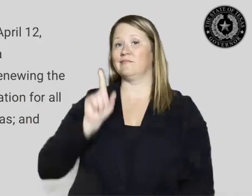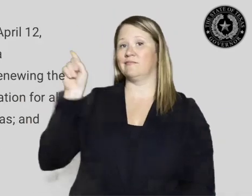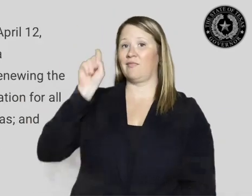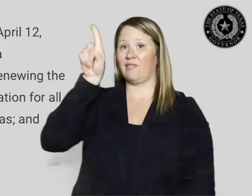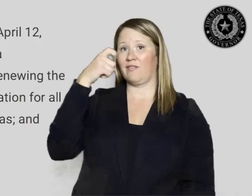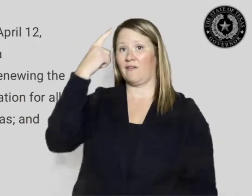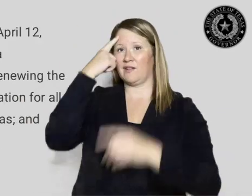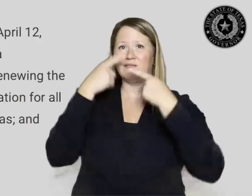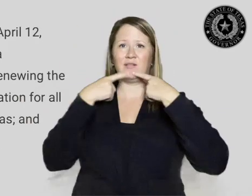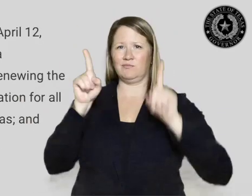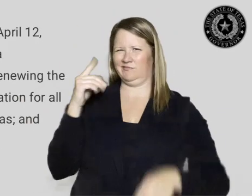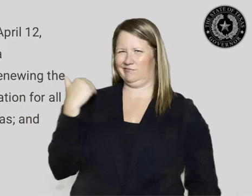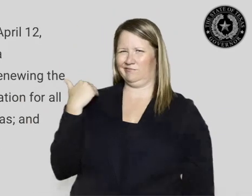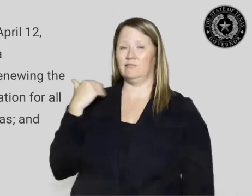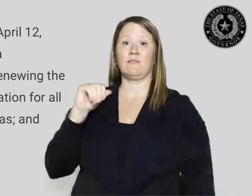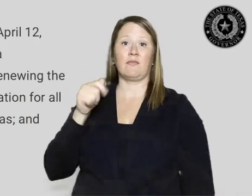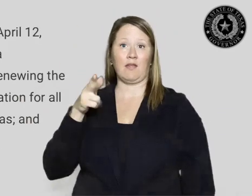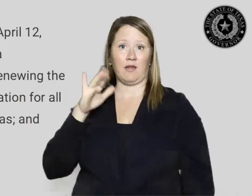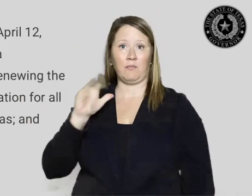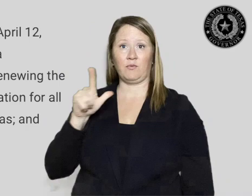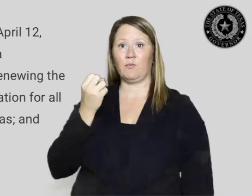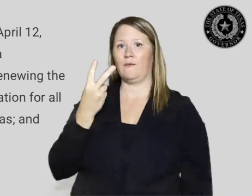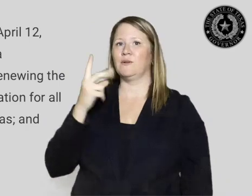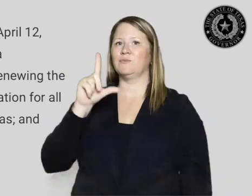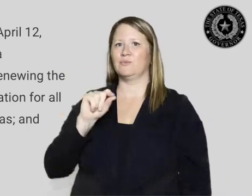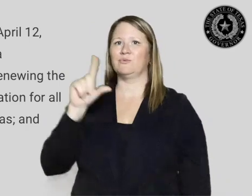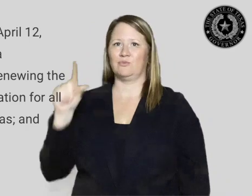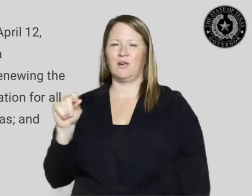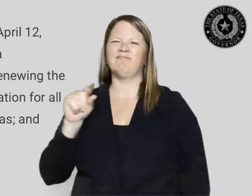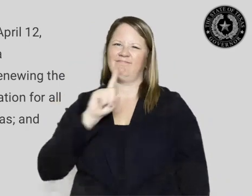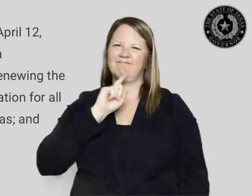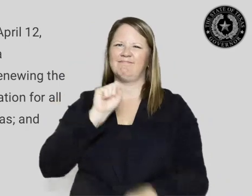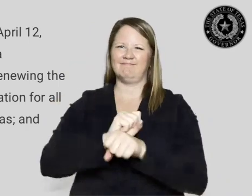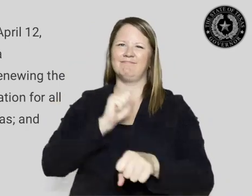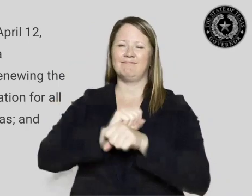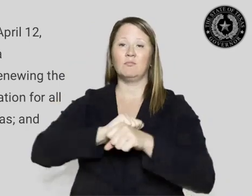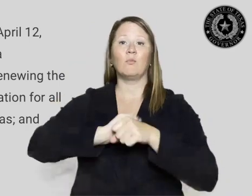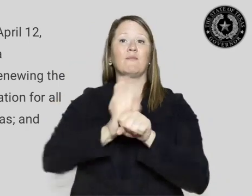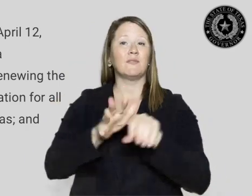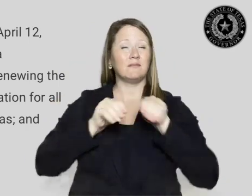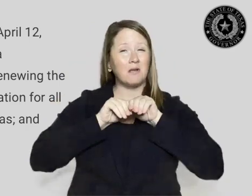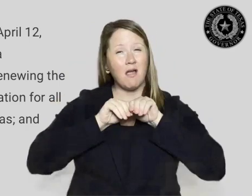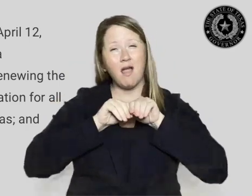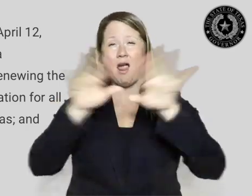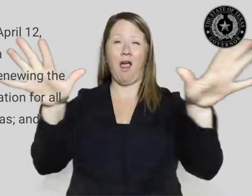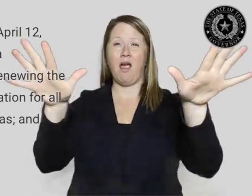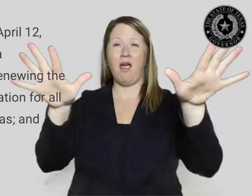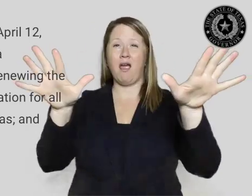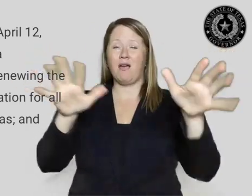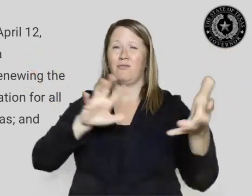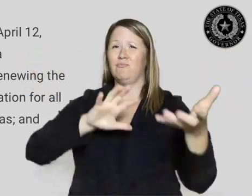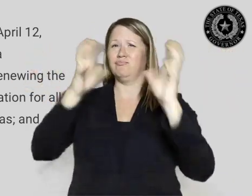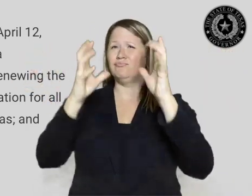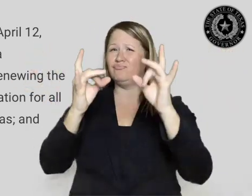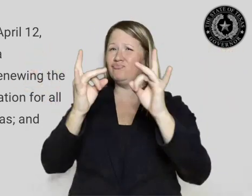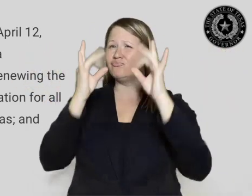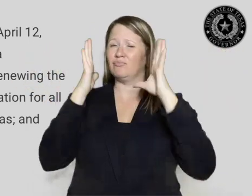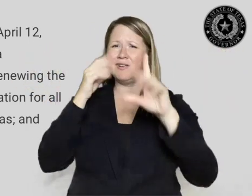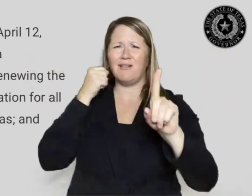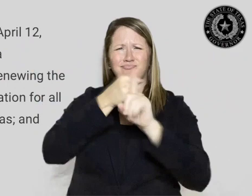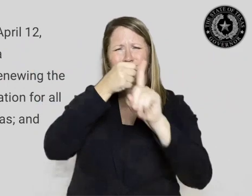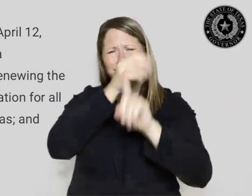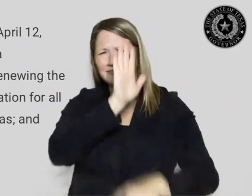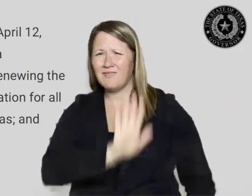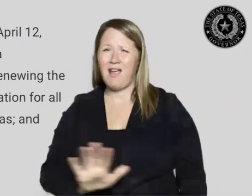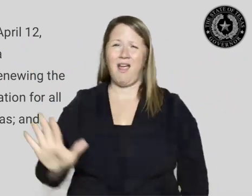whereas on April 12, 2020, I issued a proclamation renewing the disaster declaration for all counties